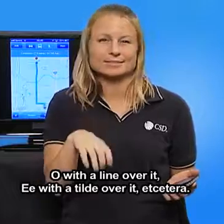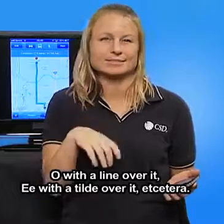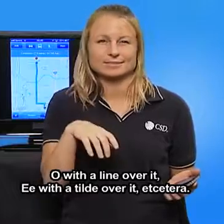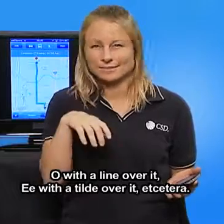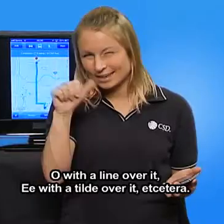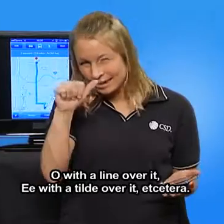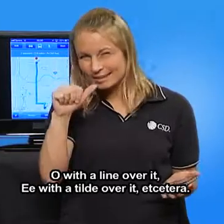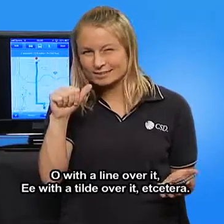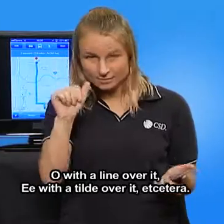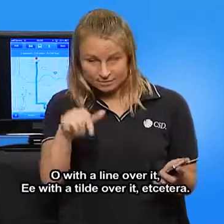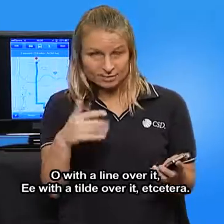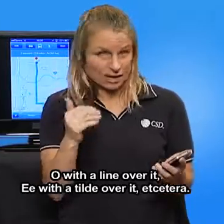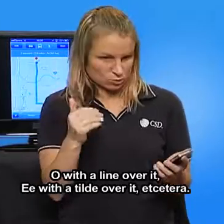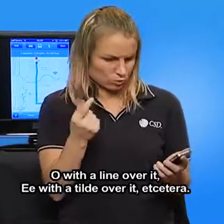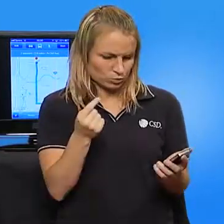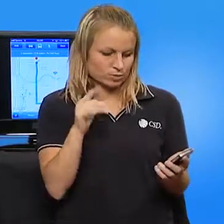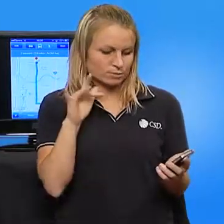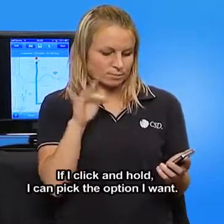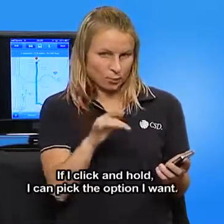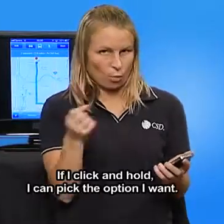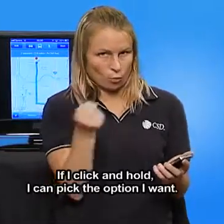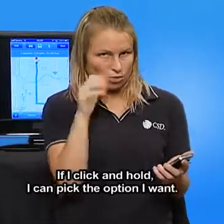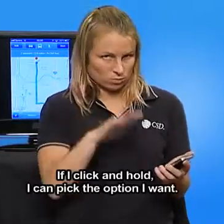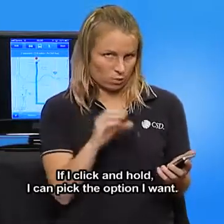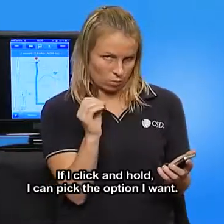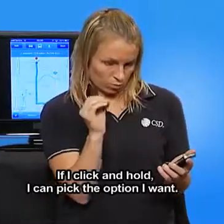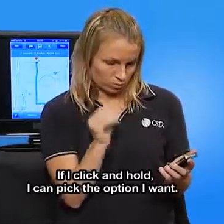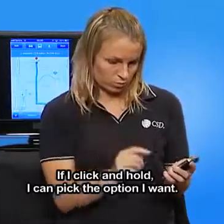with a tilde over it, etc. If I click and hold,